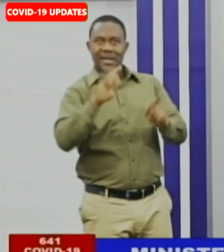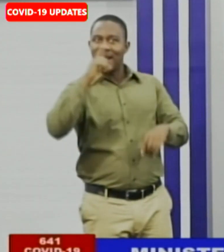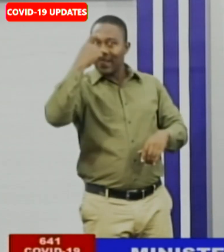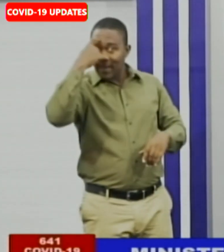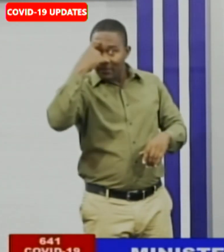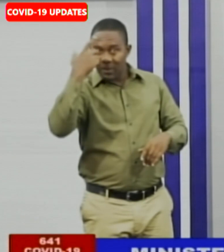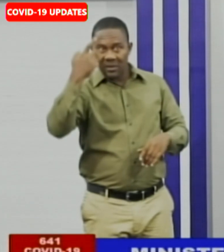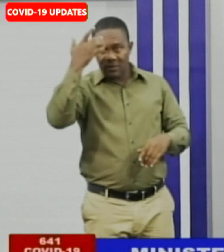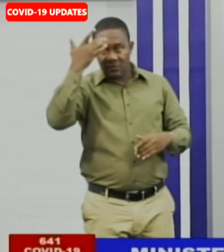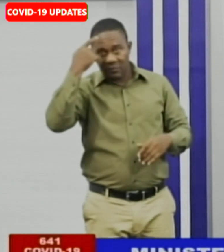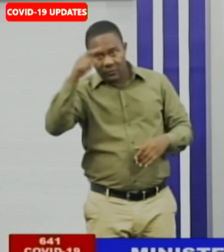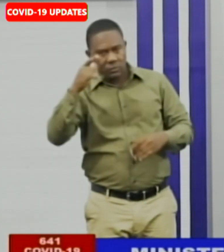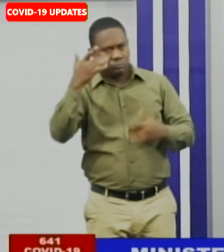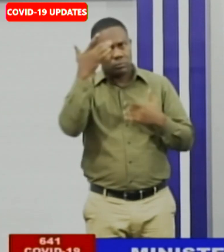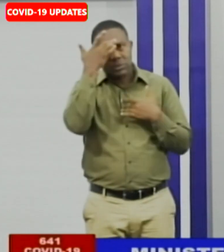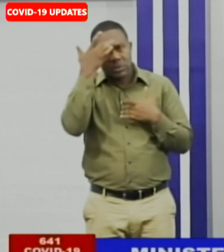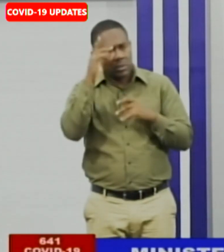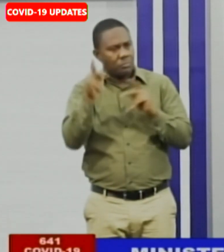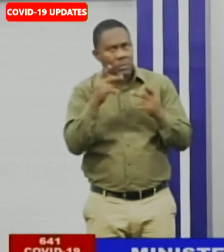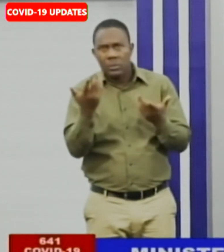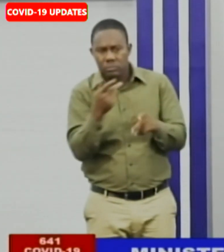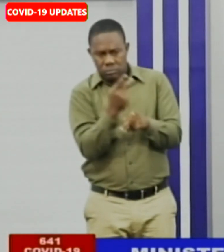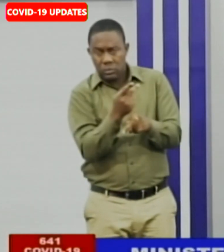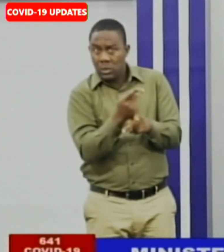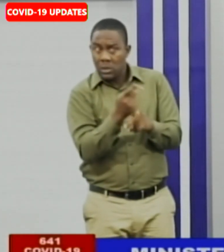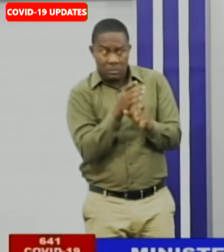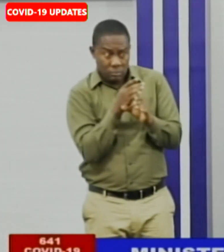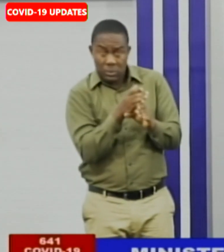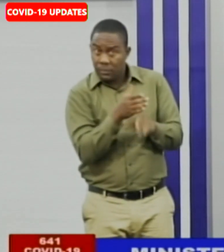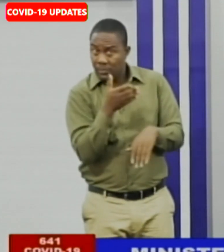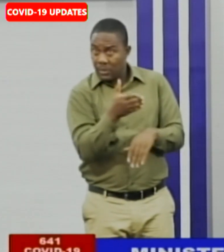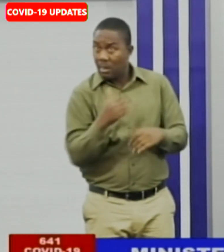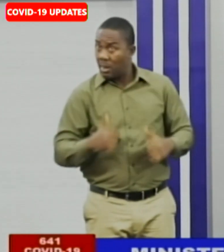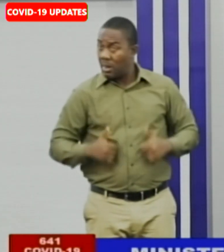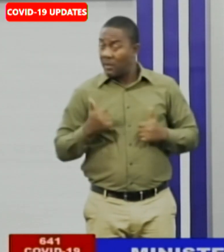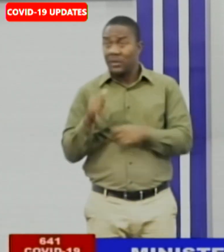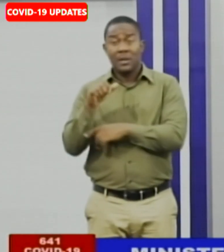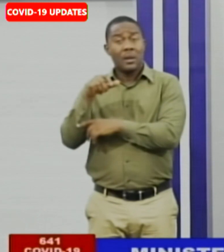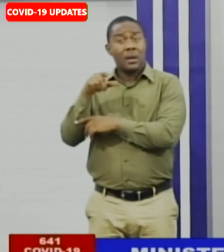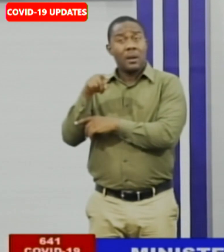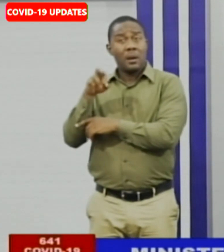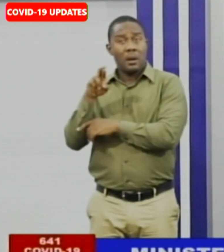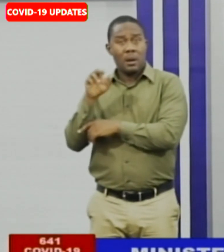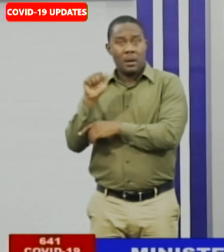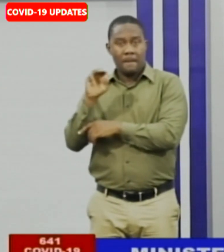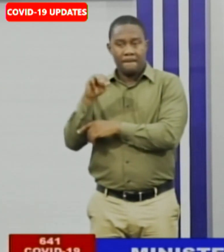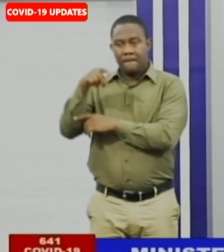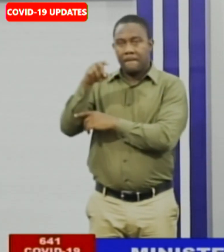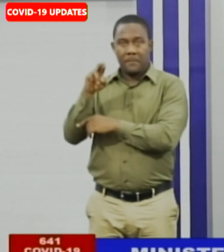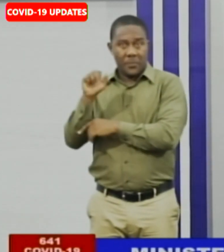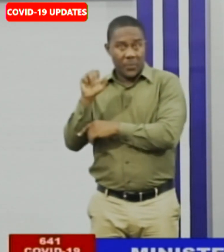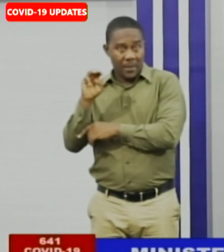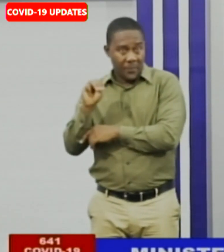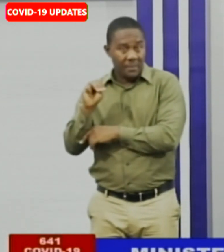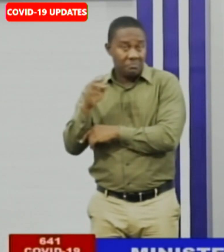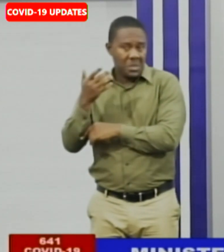treat our people, our colleagues, our brothers and sisters who live in Pram Pram and its environs. Now, following that